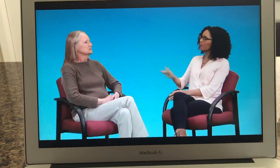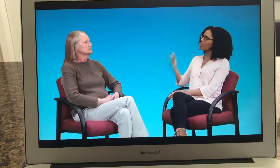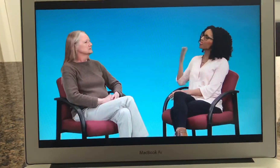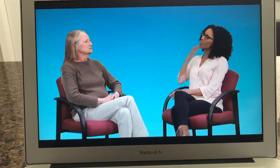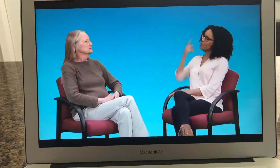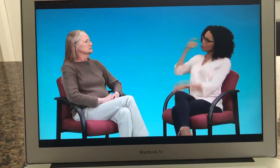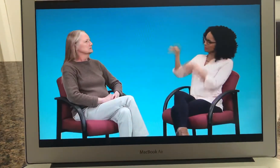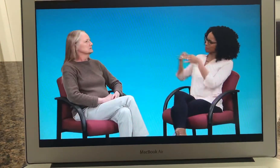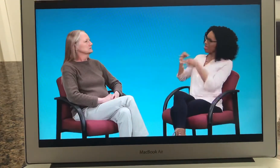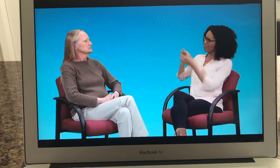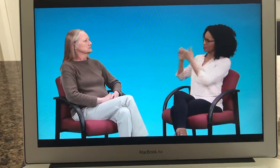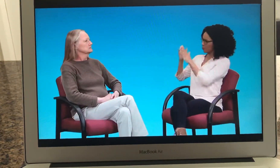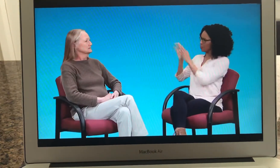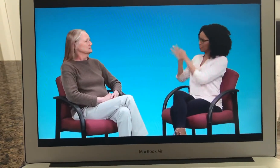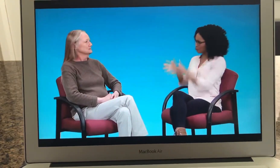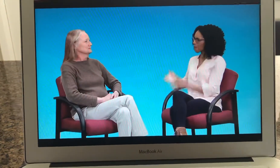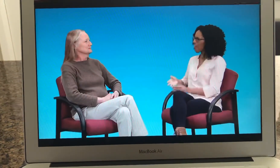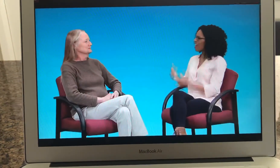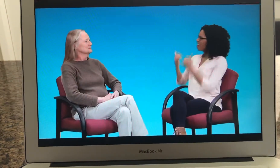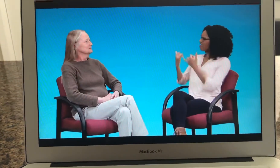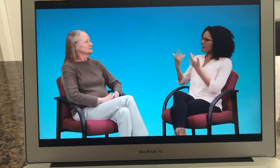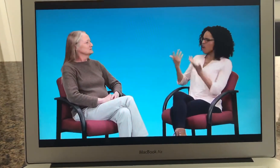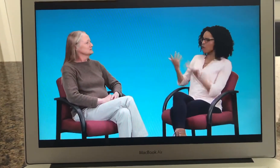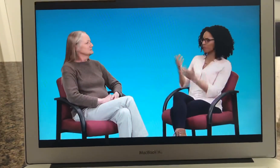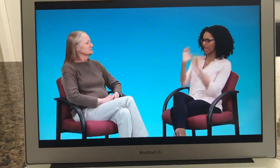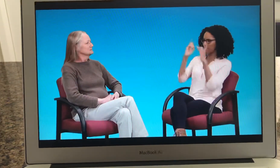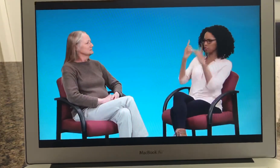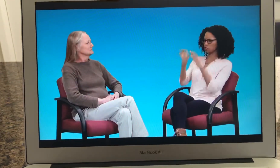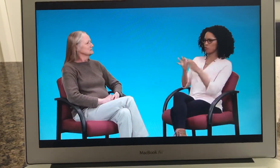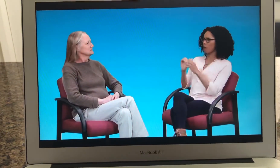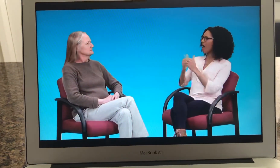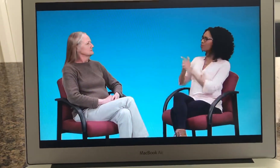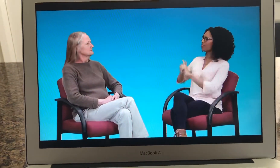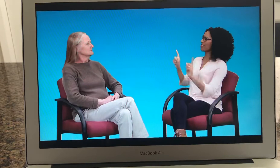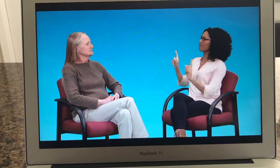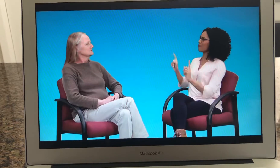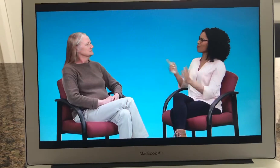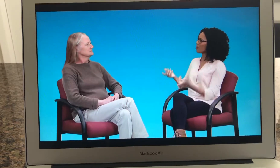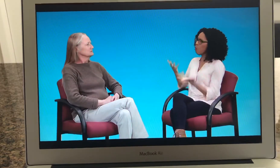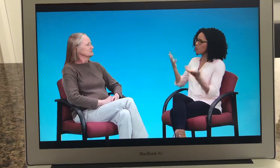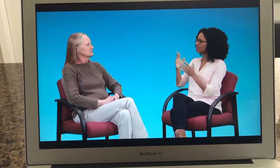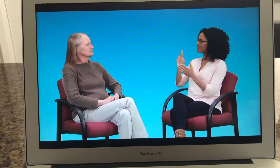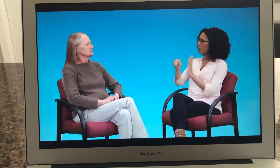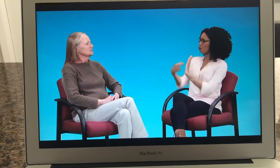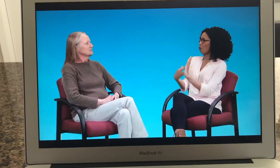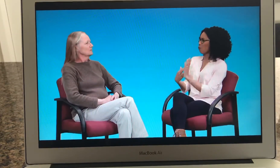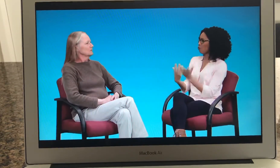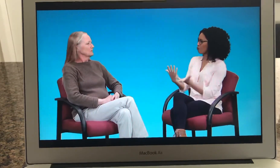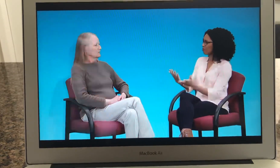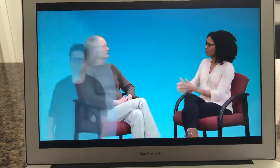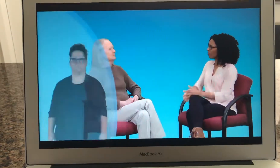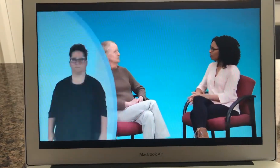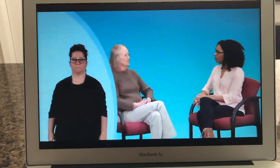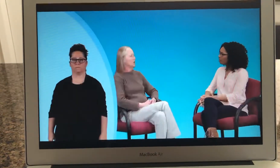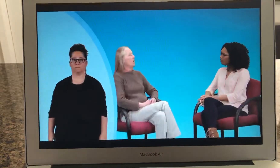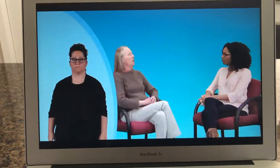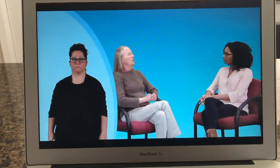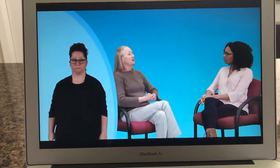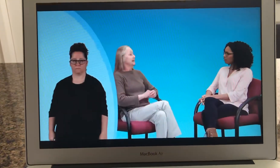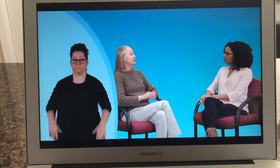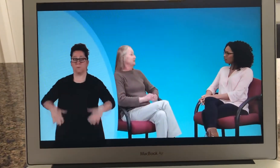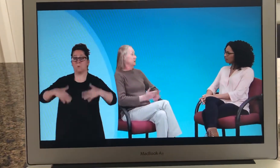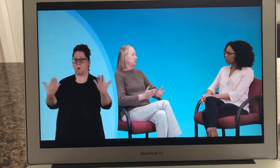really can't. Thank you for explaining that. And now education interpreter is different. So what's the role?